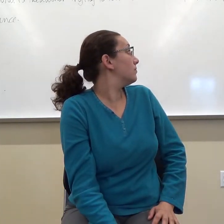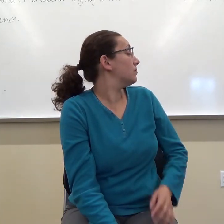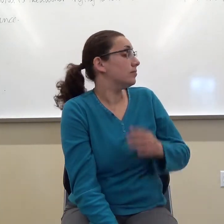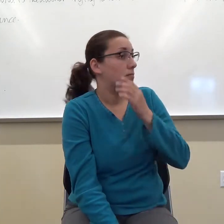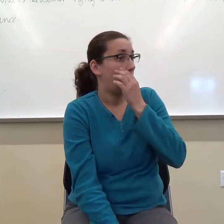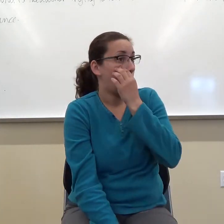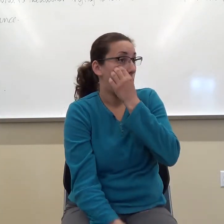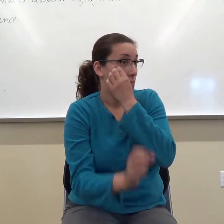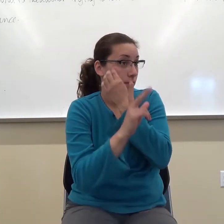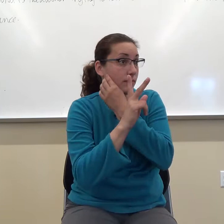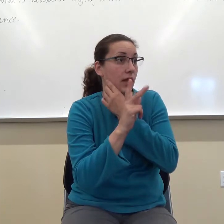Okay?